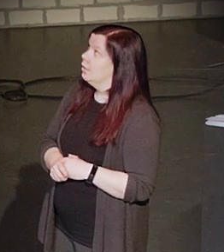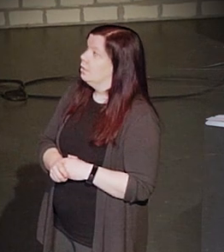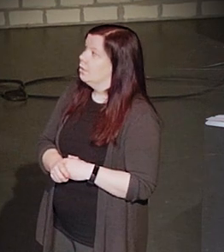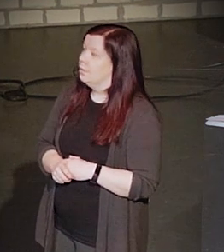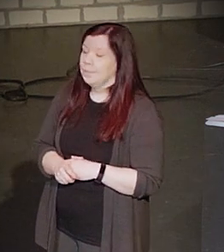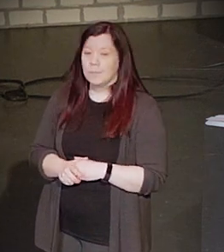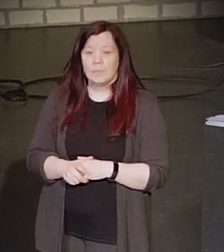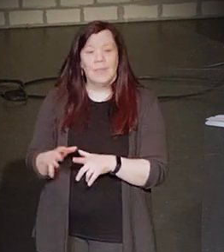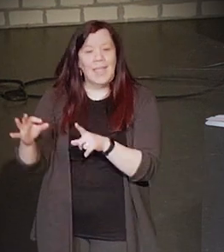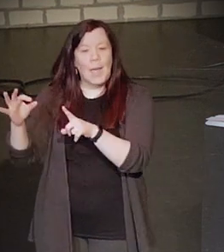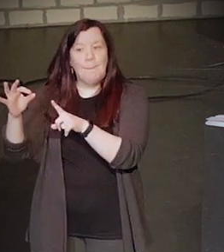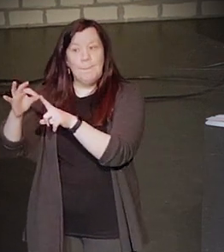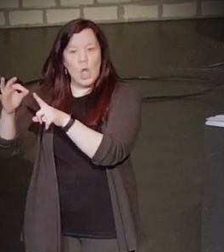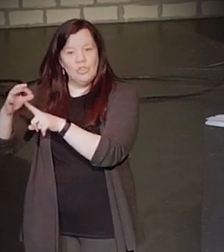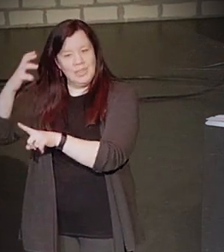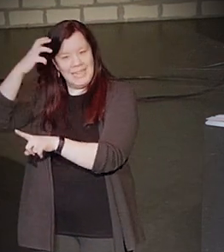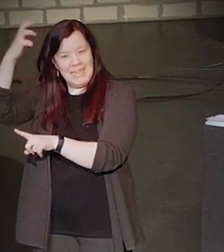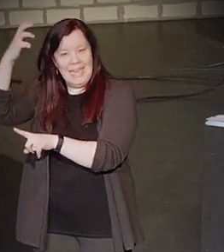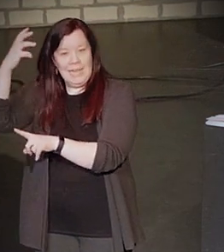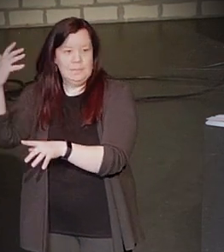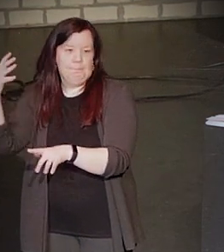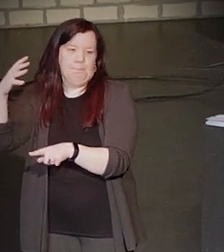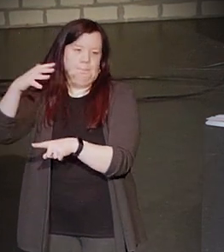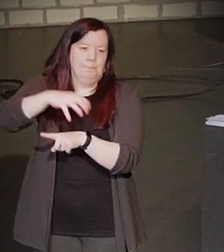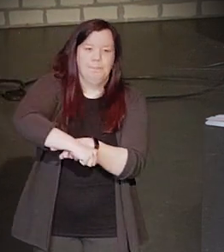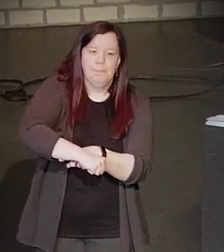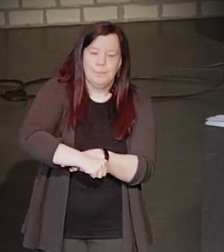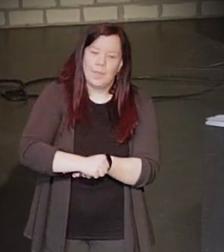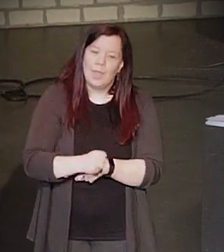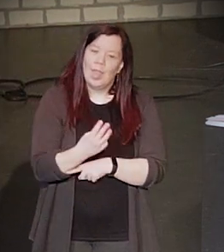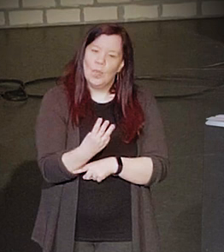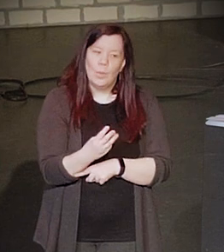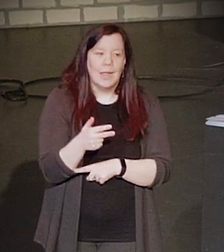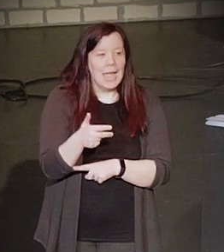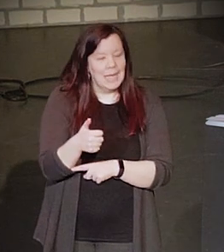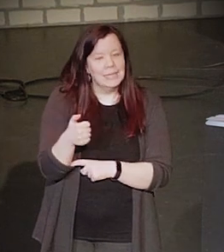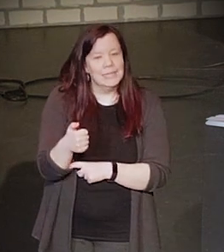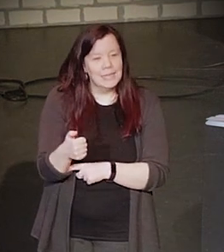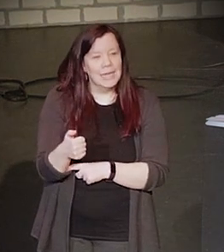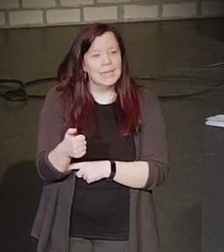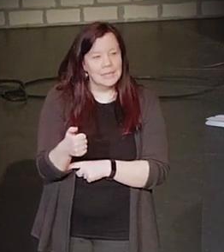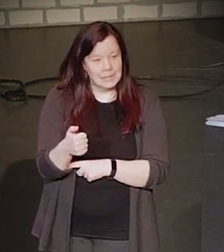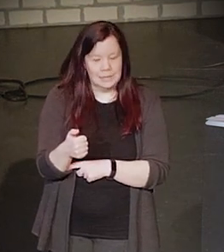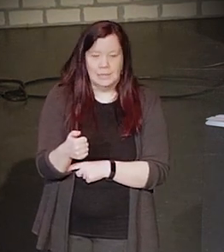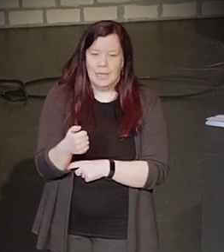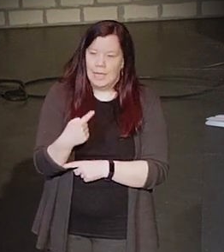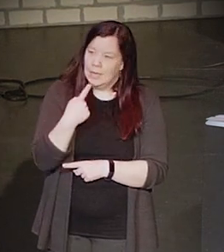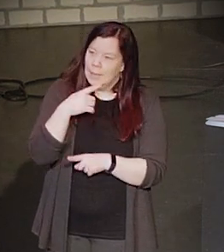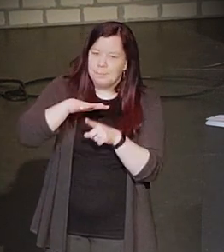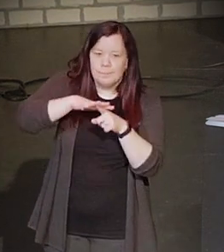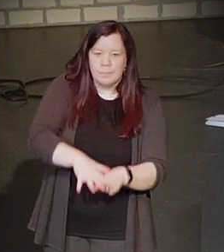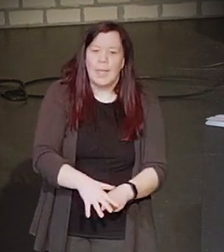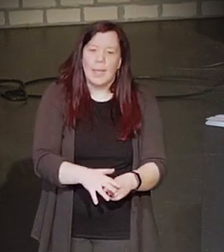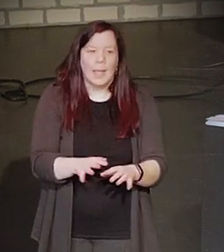the Persian king steps in 386 BCE and mandates a